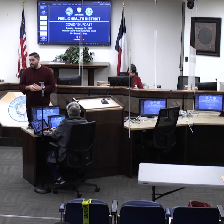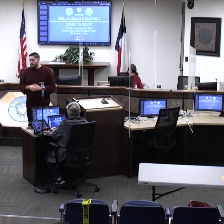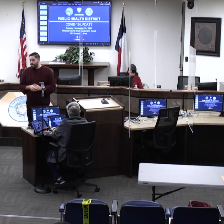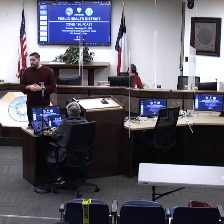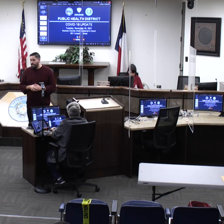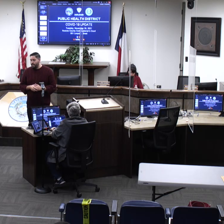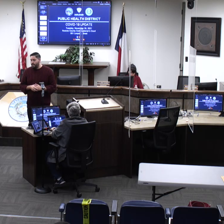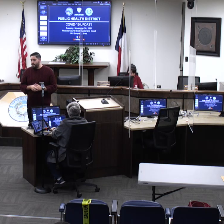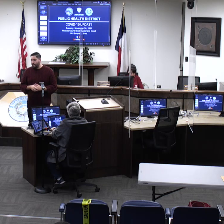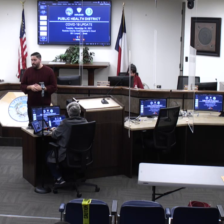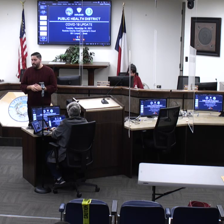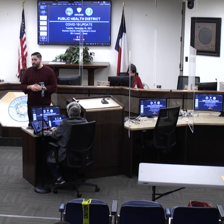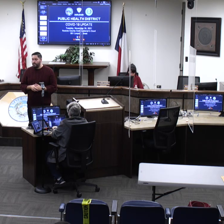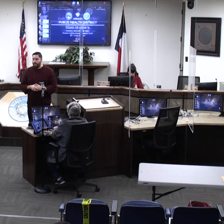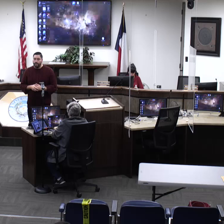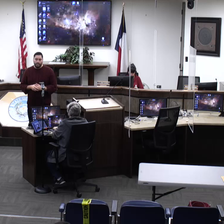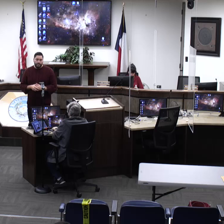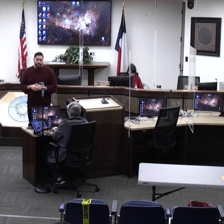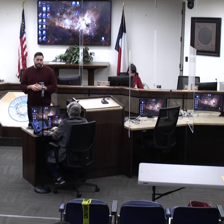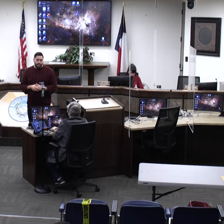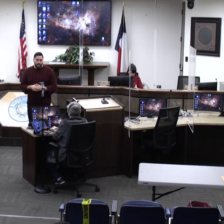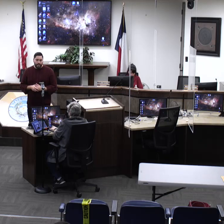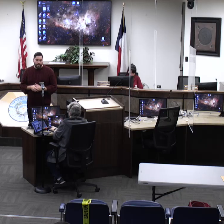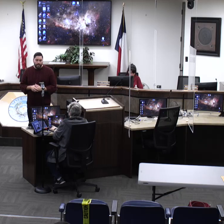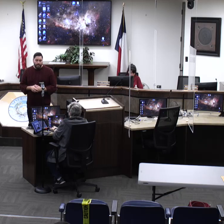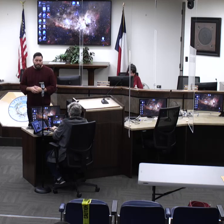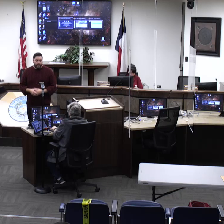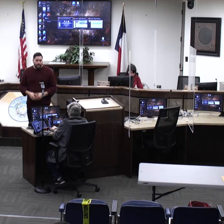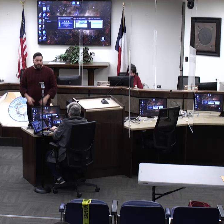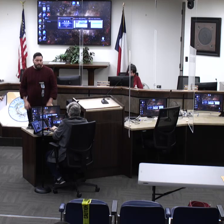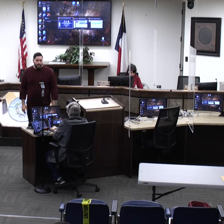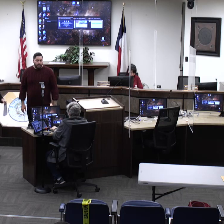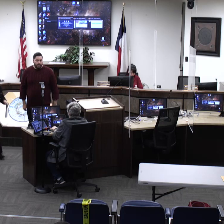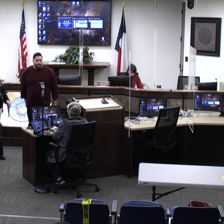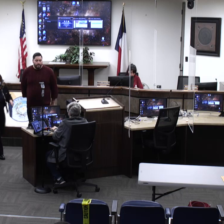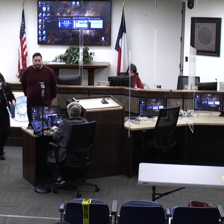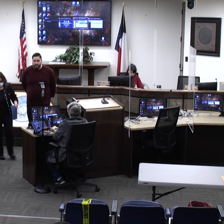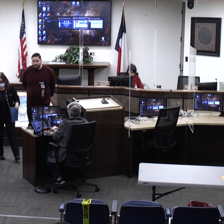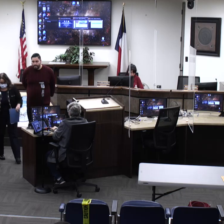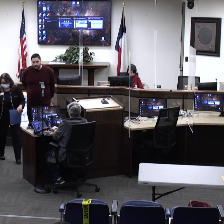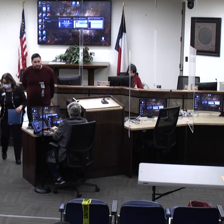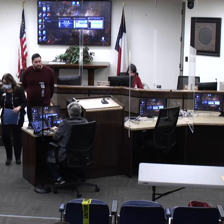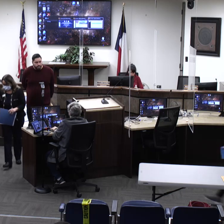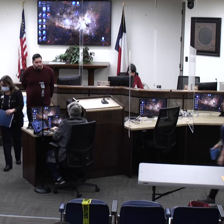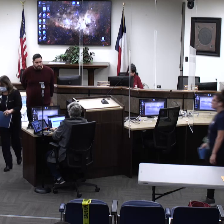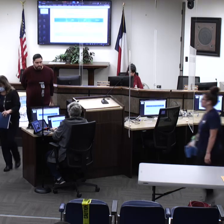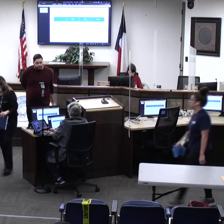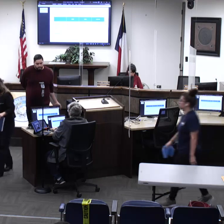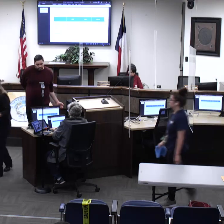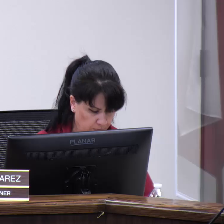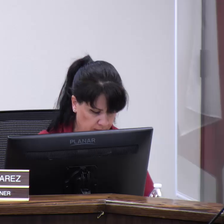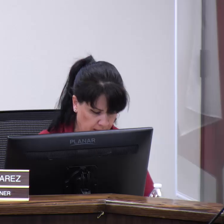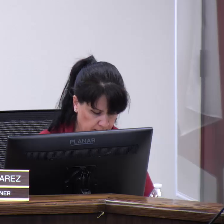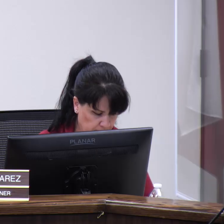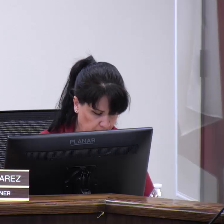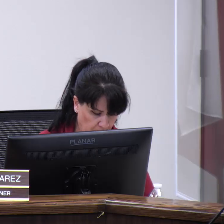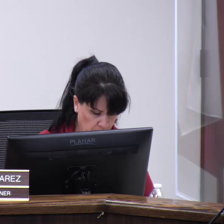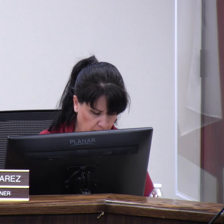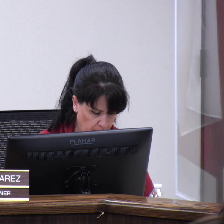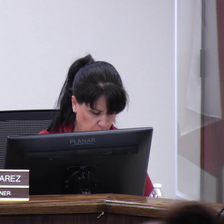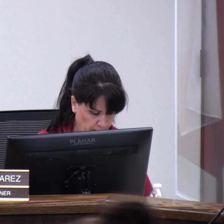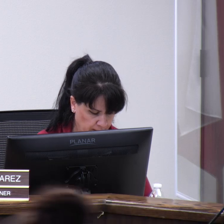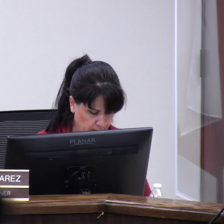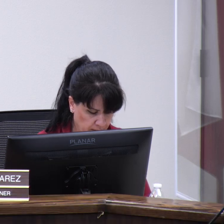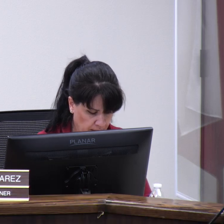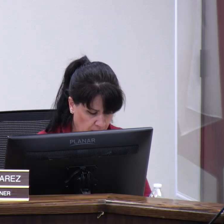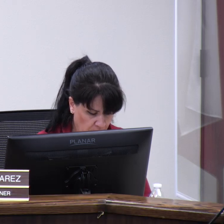Se cree que es altamente transmisible desde principios del principio de este mes, identificado en Botswana. Se ha diseminado ya a